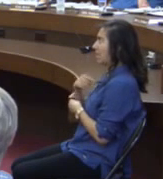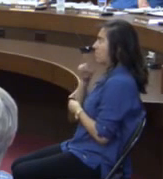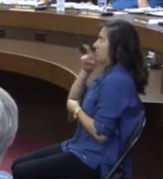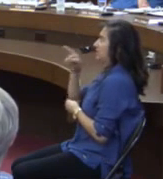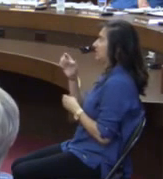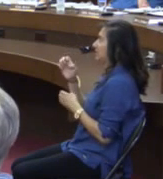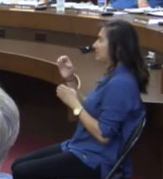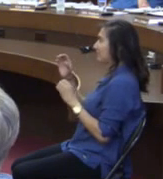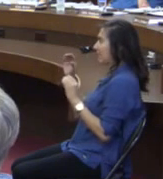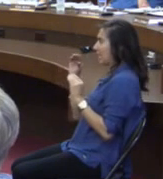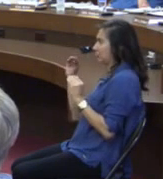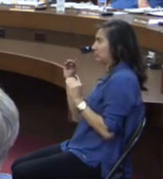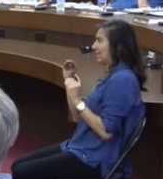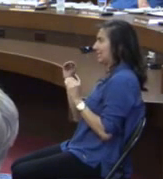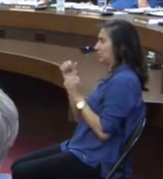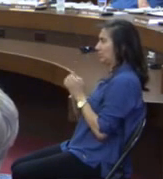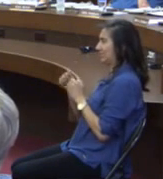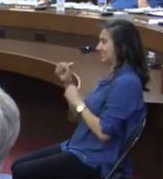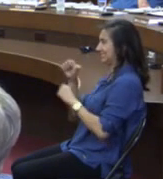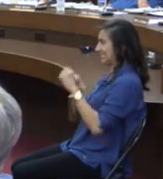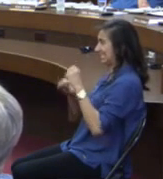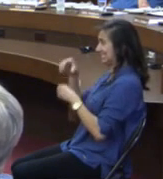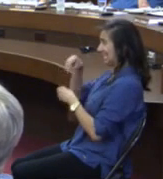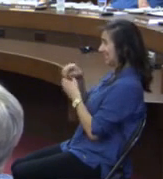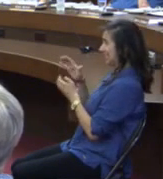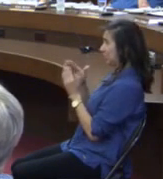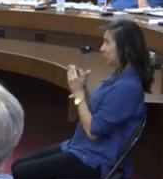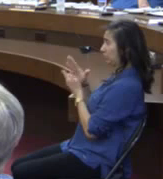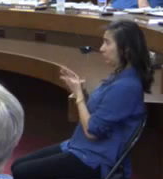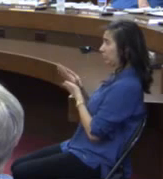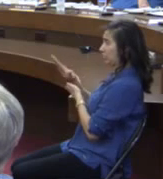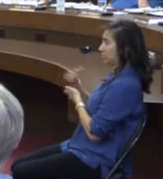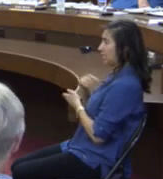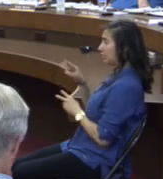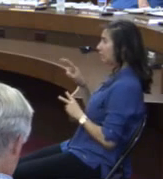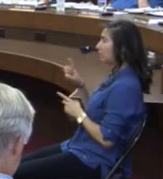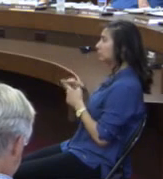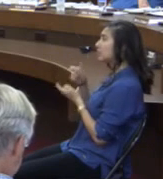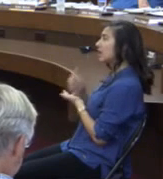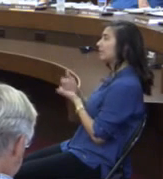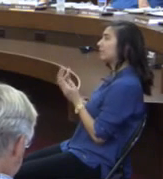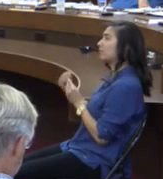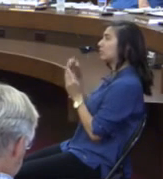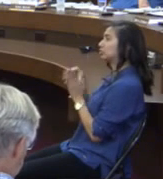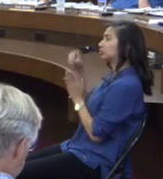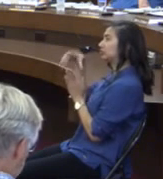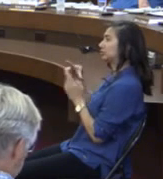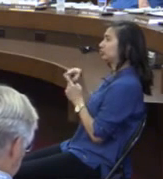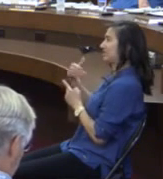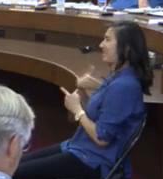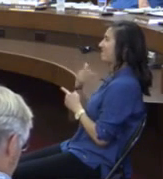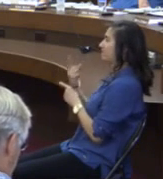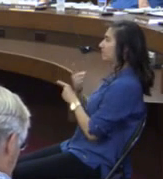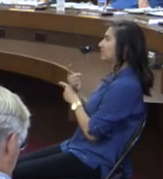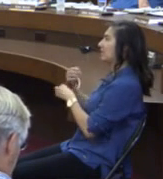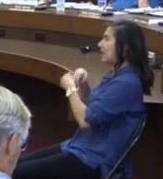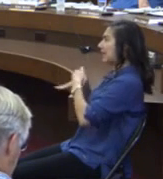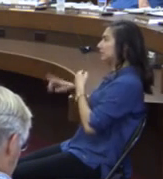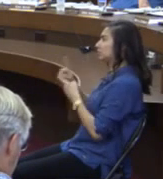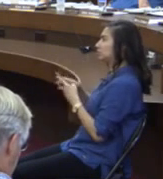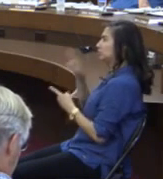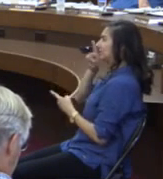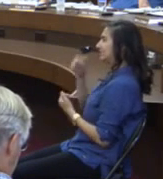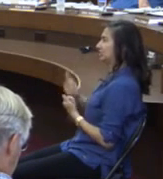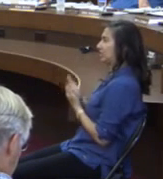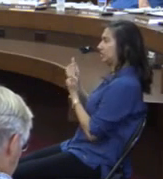was educated in science at the community college level, and I really look forward to helping more students have access to really